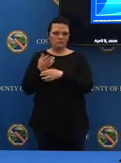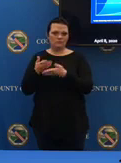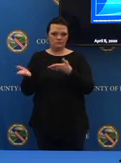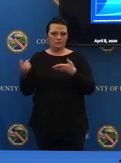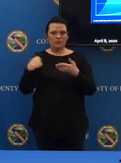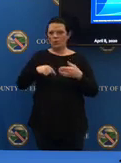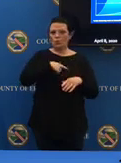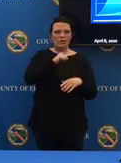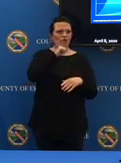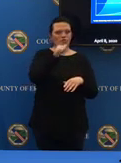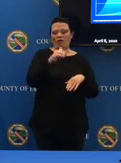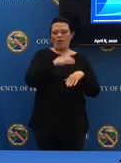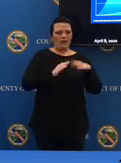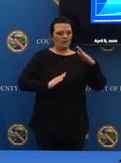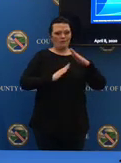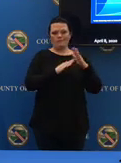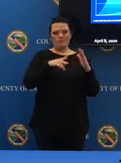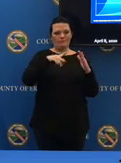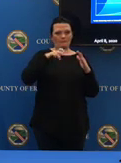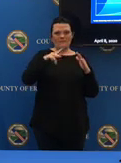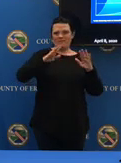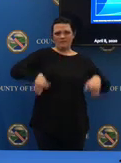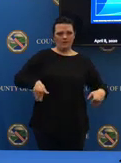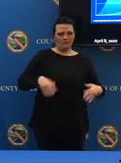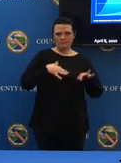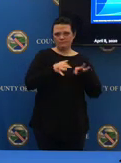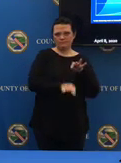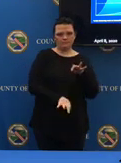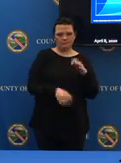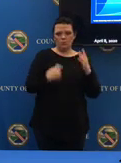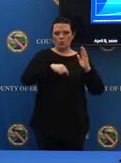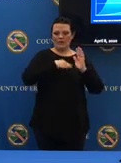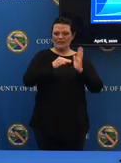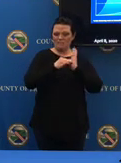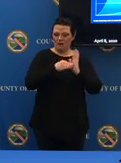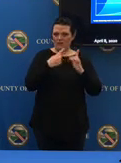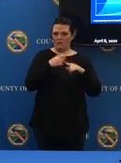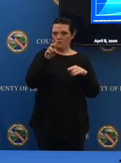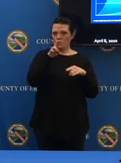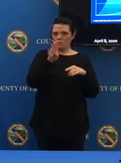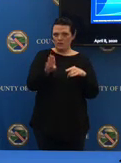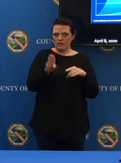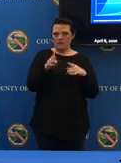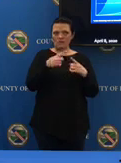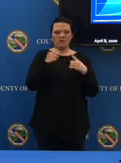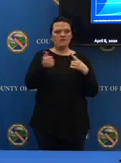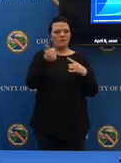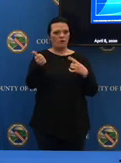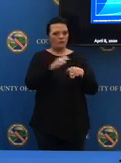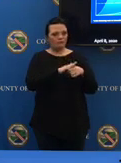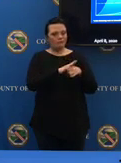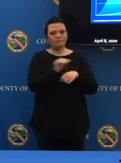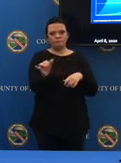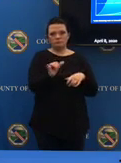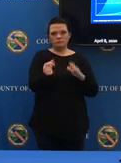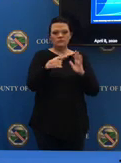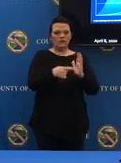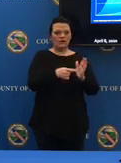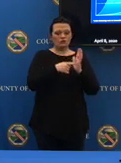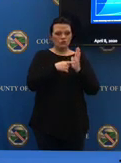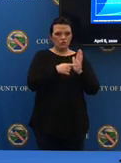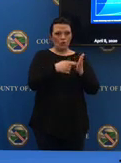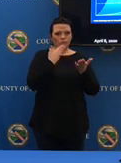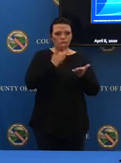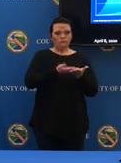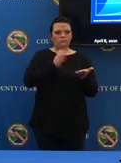haven't reached our peak yet. It's as simple as that. We have modeling from the University of Buffalo. We have modeling from other locations too that shows our peak